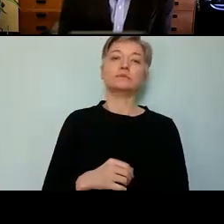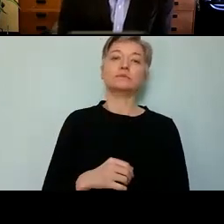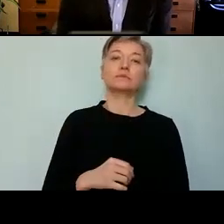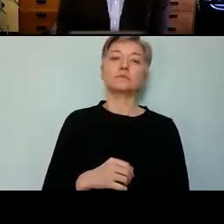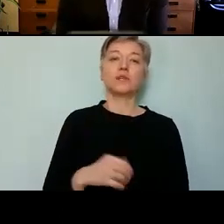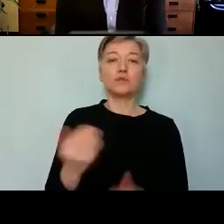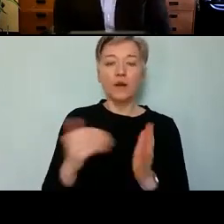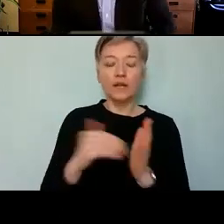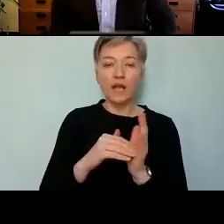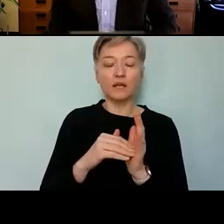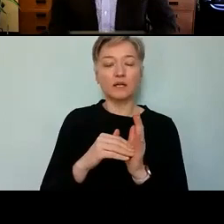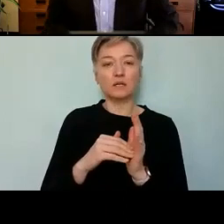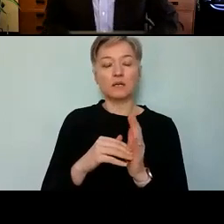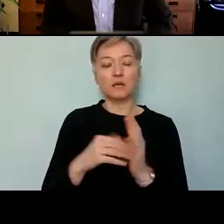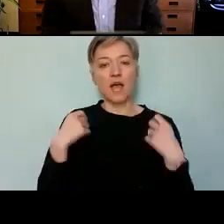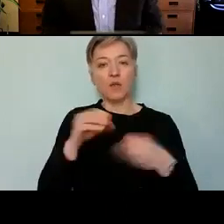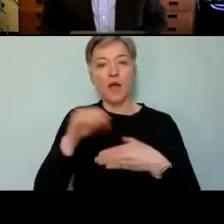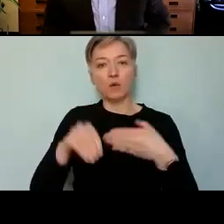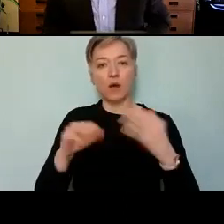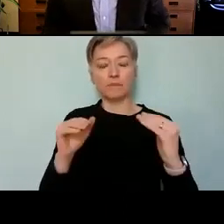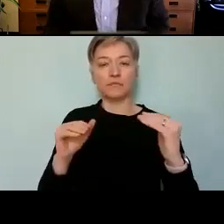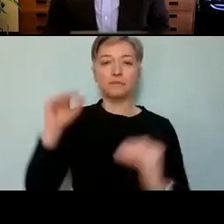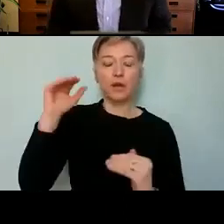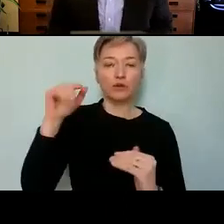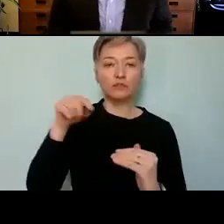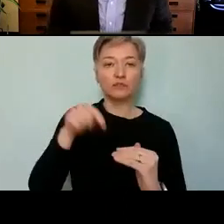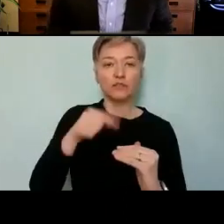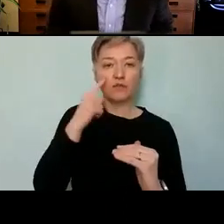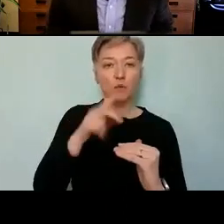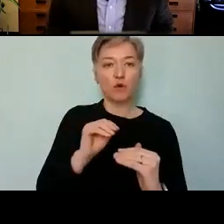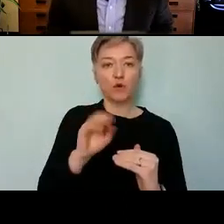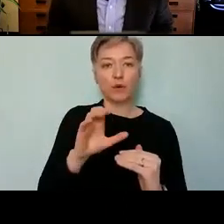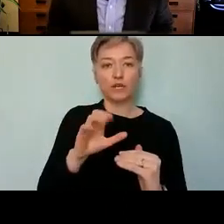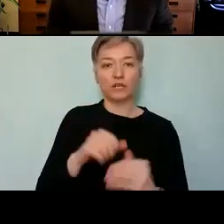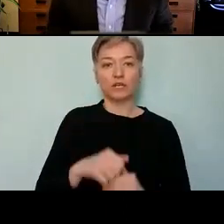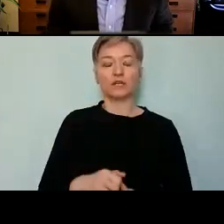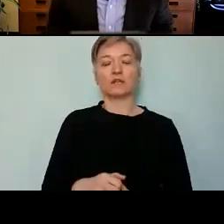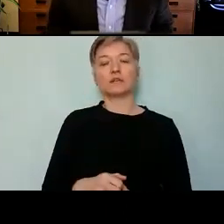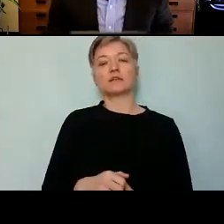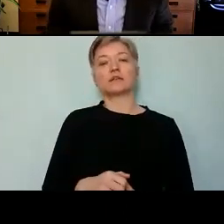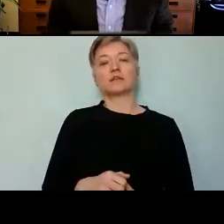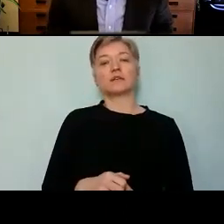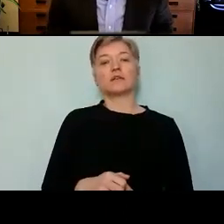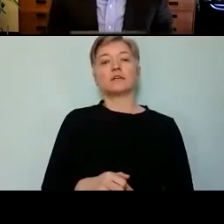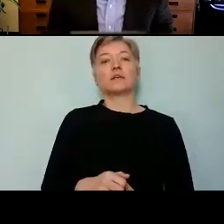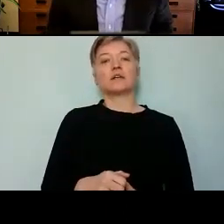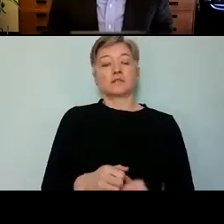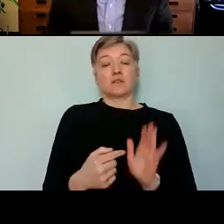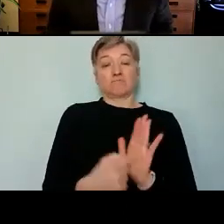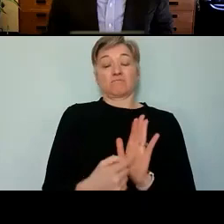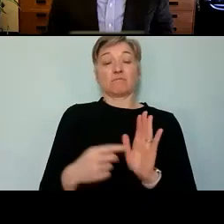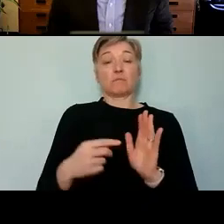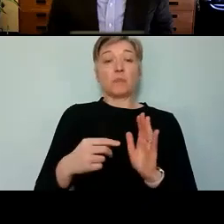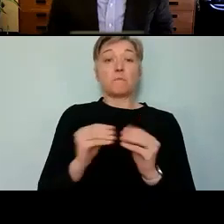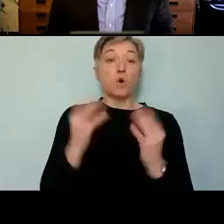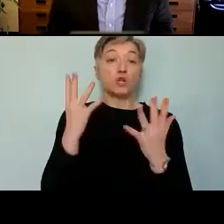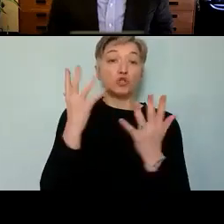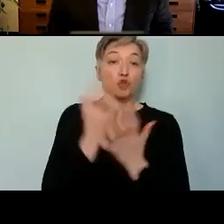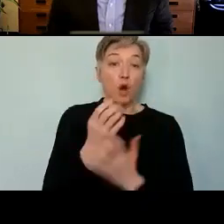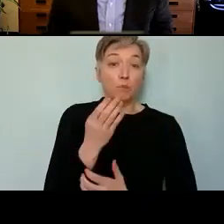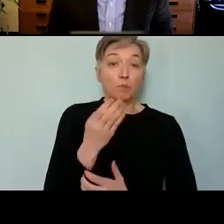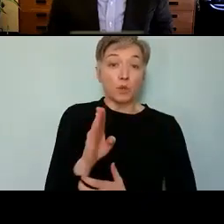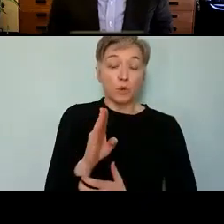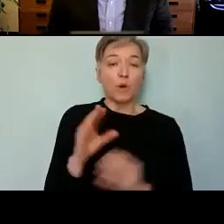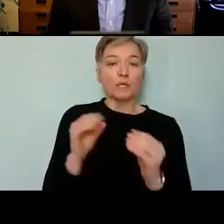disparities in health outcomes. All right, so what we're showing here is the darker the blue is the lower